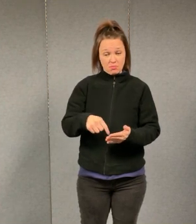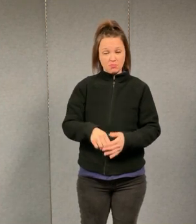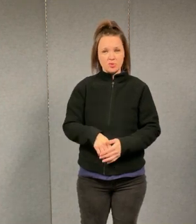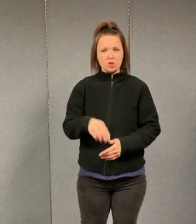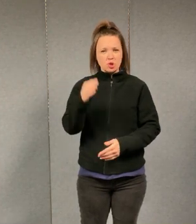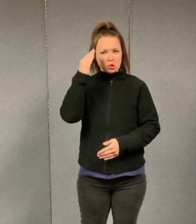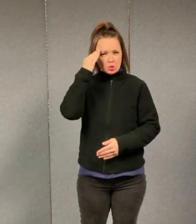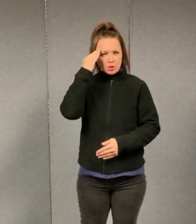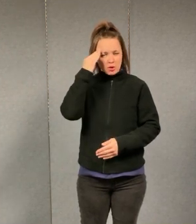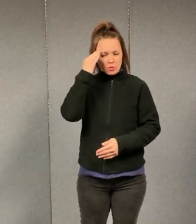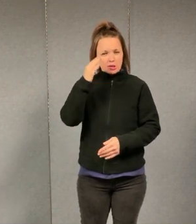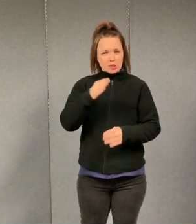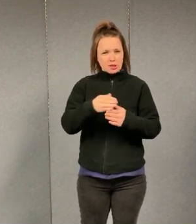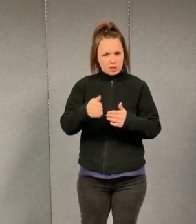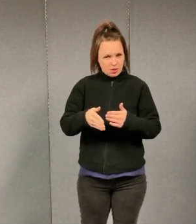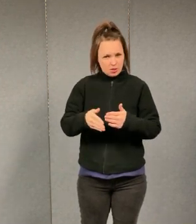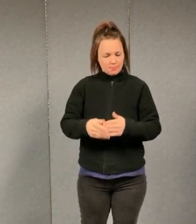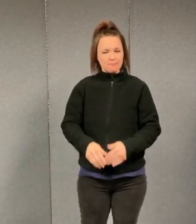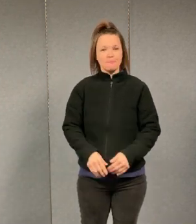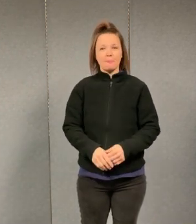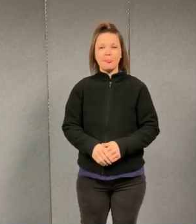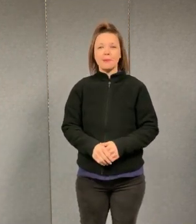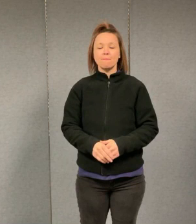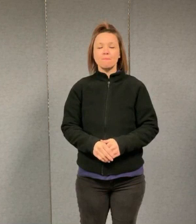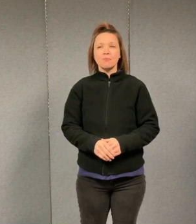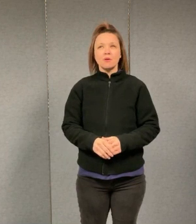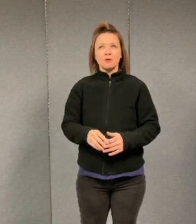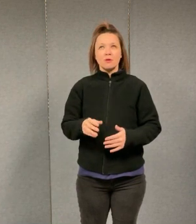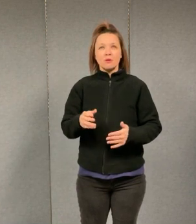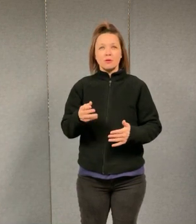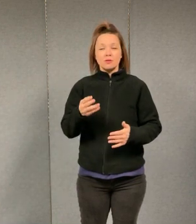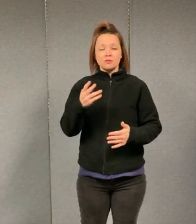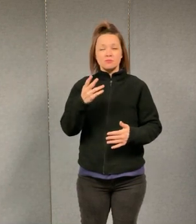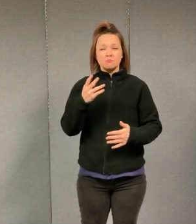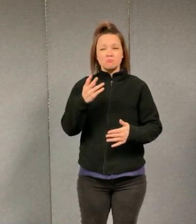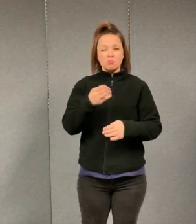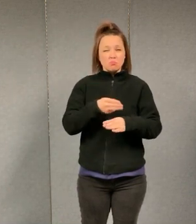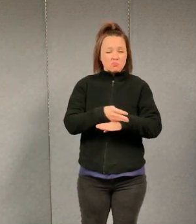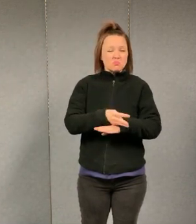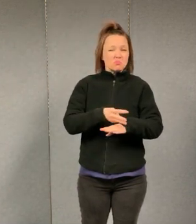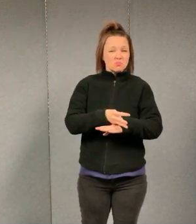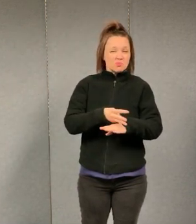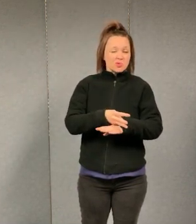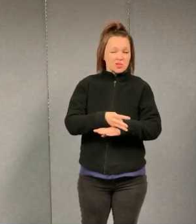of the materials are, let's see, the wood costs $3 per square